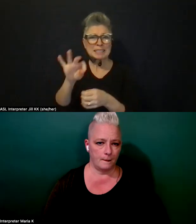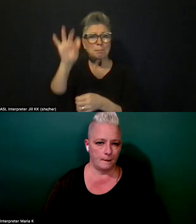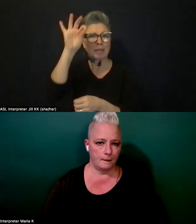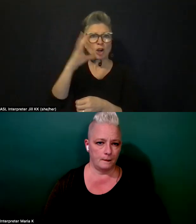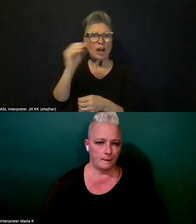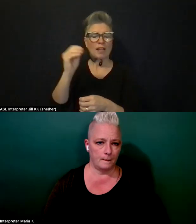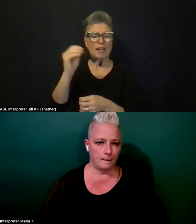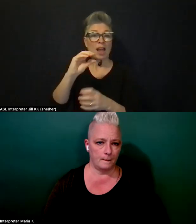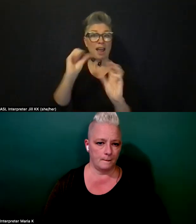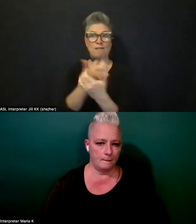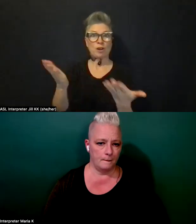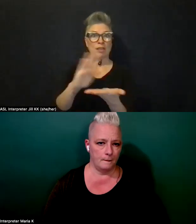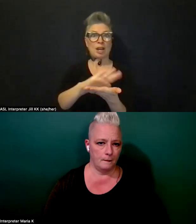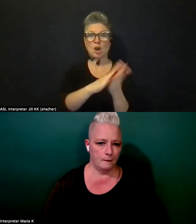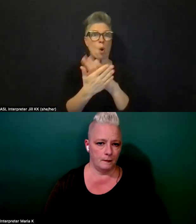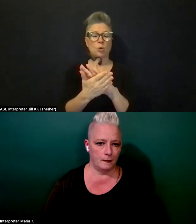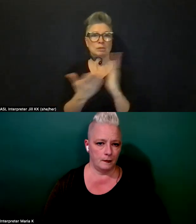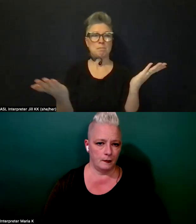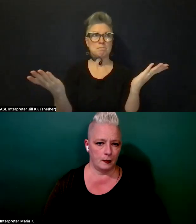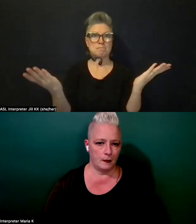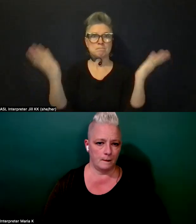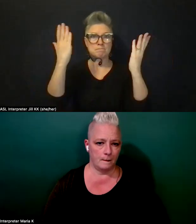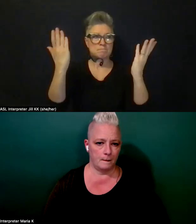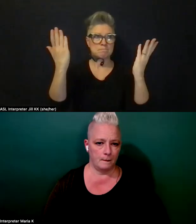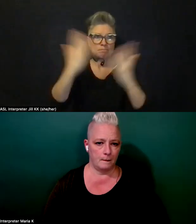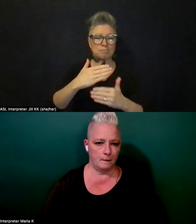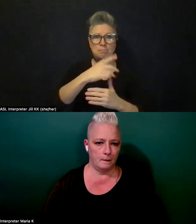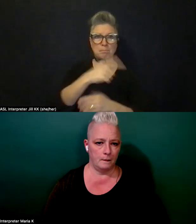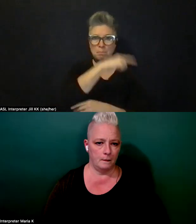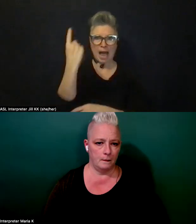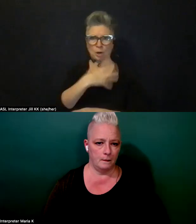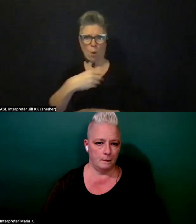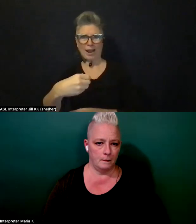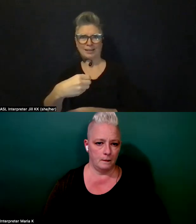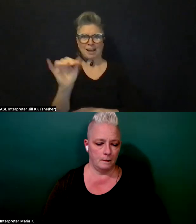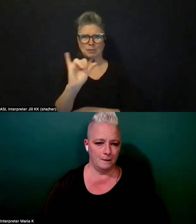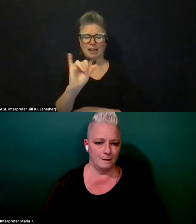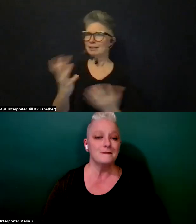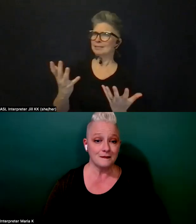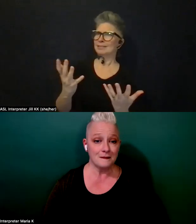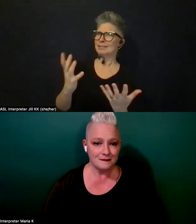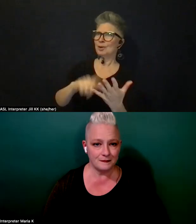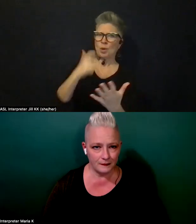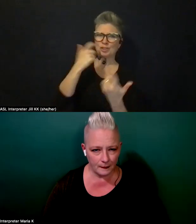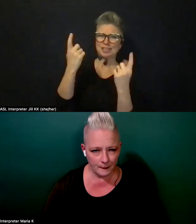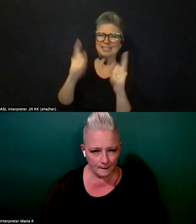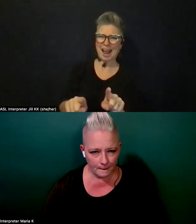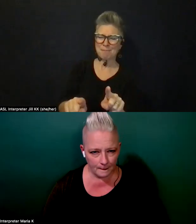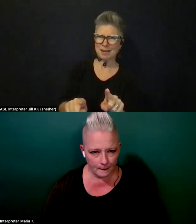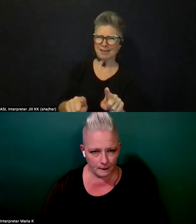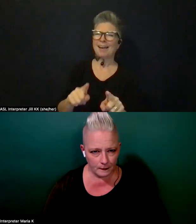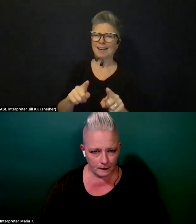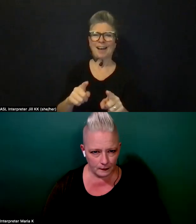like black and white. I was like, what just happened? I was trying to figure out if it was the time